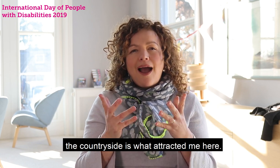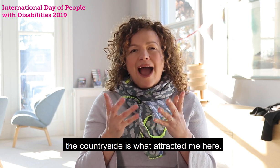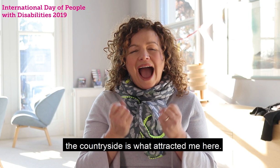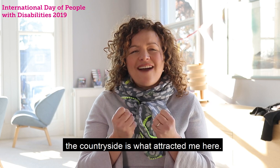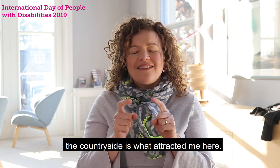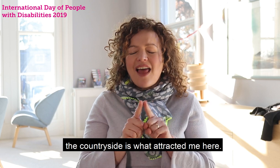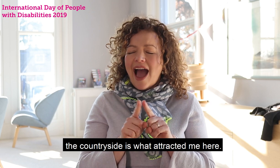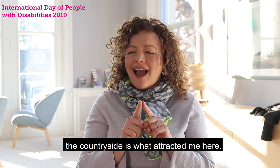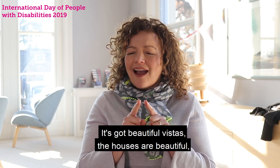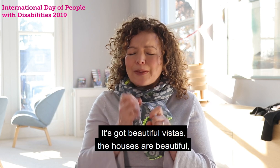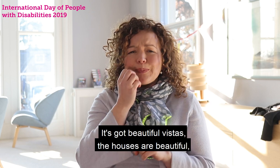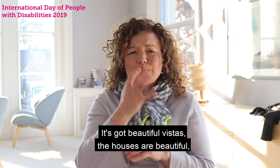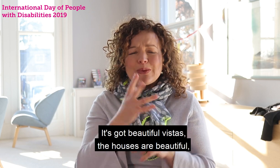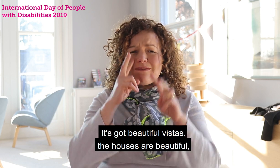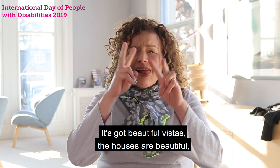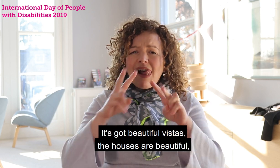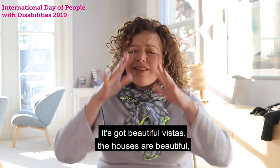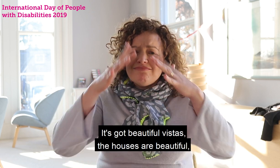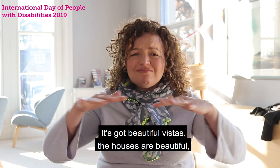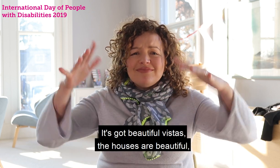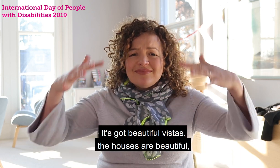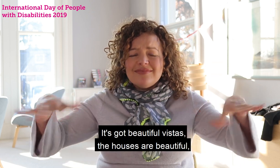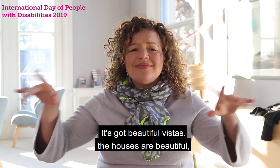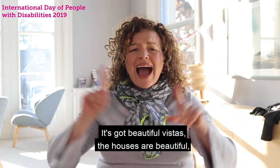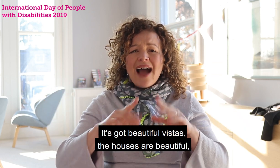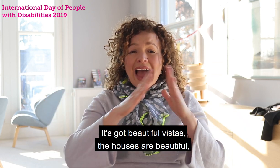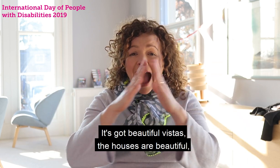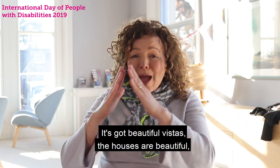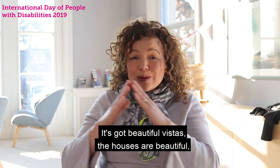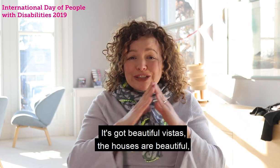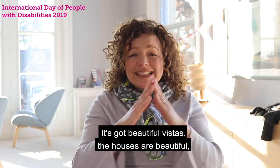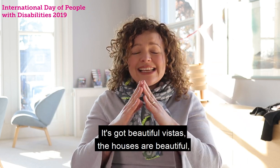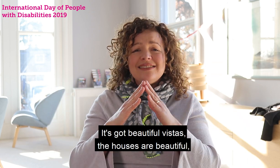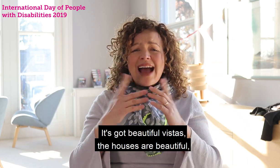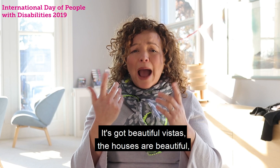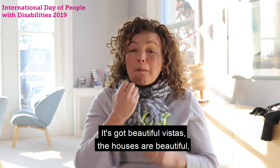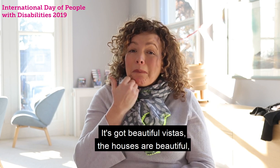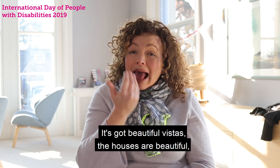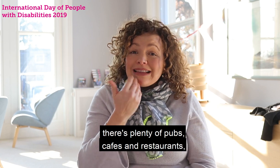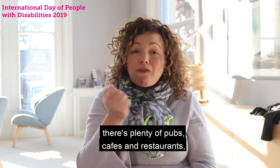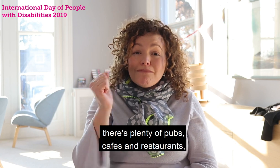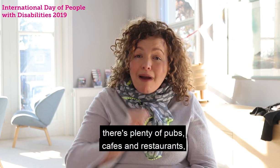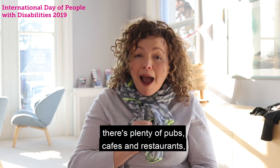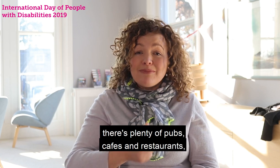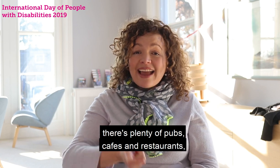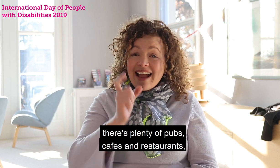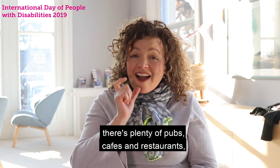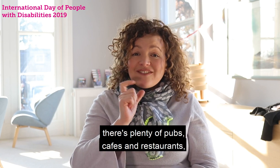me here. It's got beautiful vistas, the houses are beautiful, there's plenty of pubs and